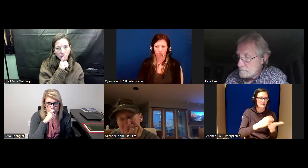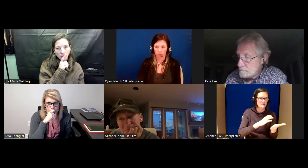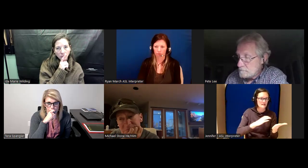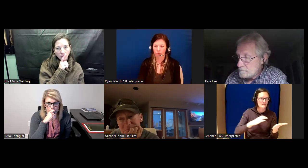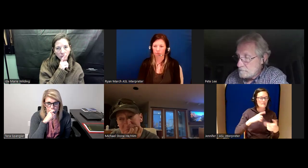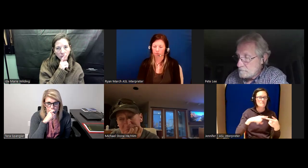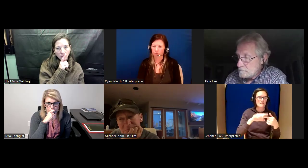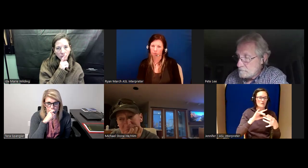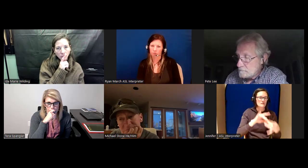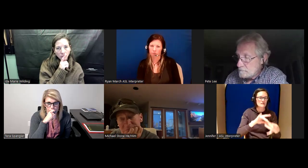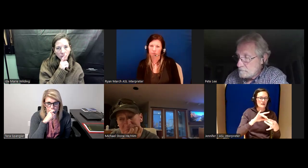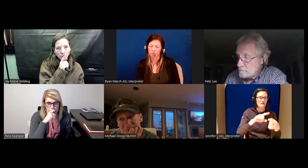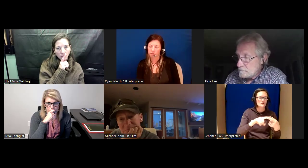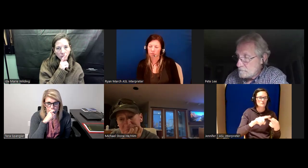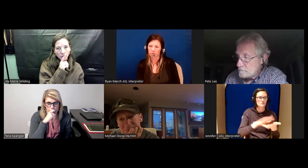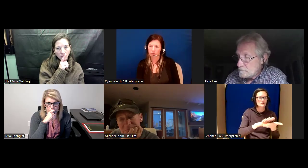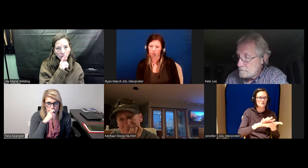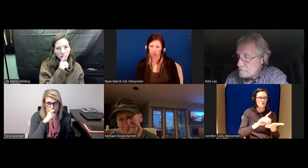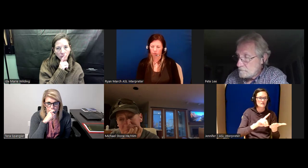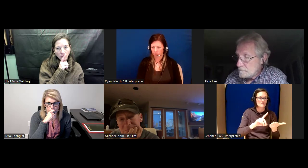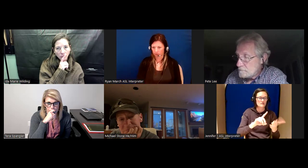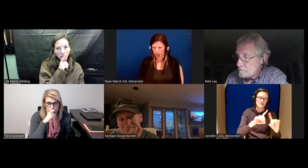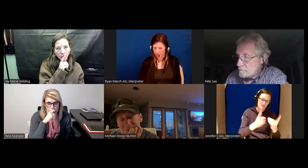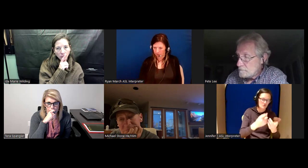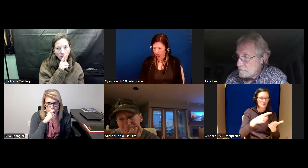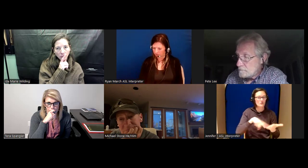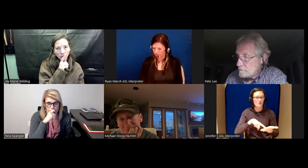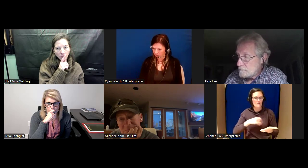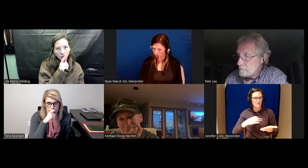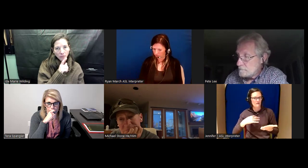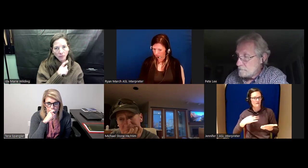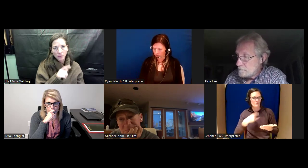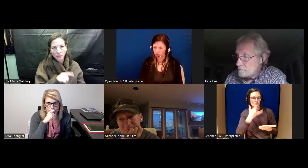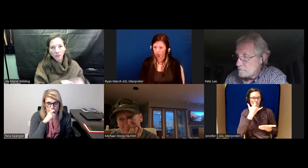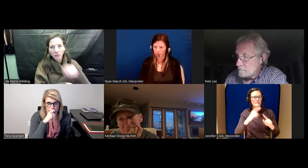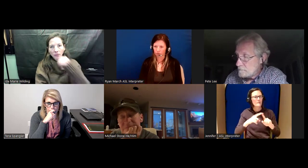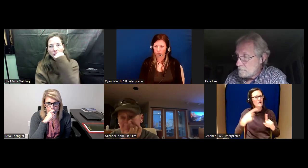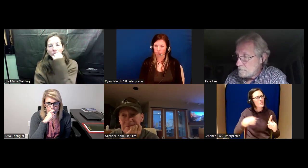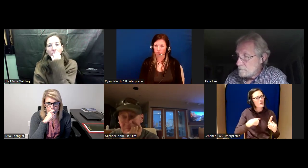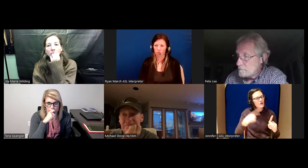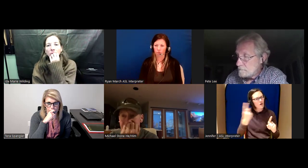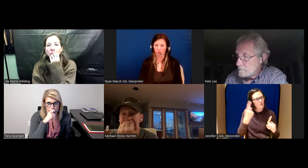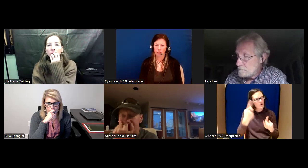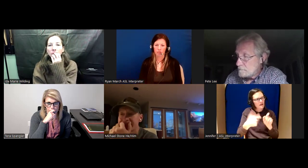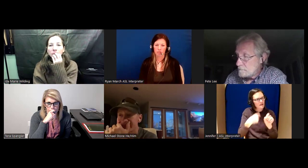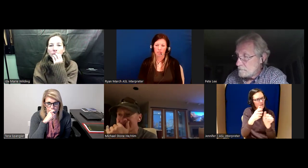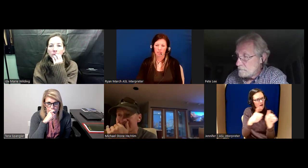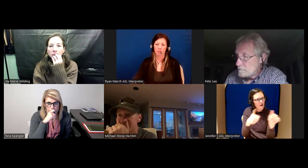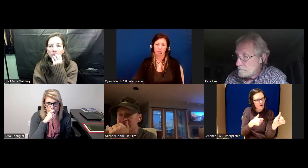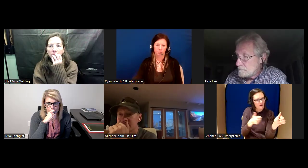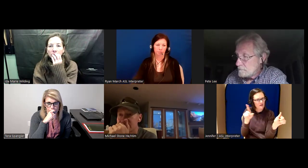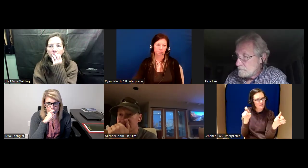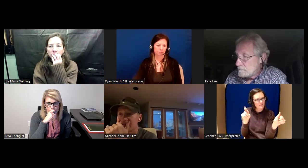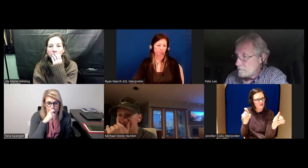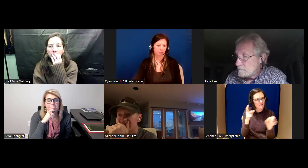district, and please correct me if I'm wrong. It seems like we're always a year behind on that as well. And I